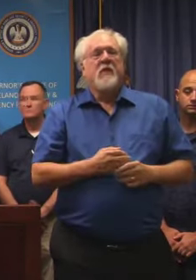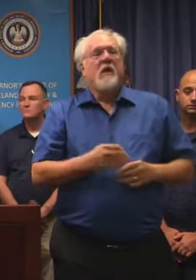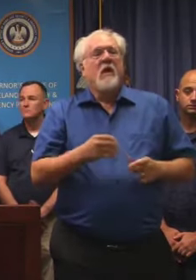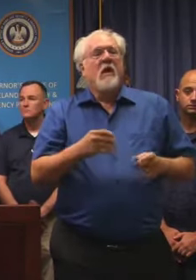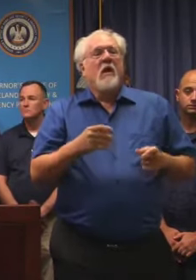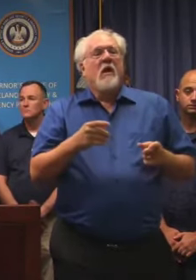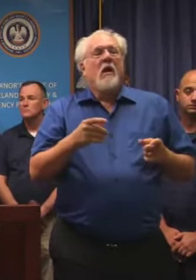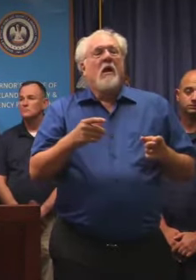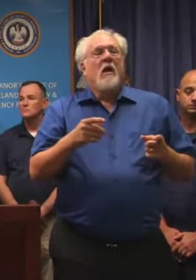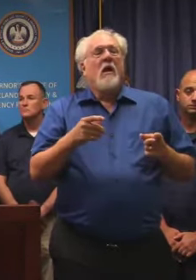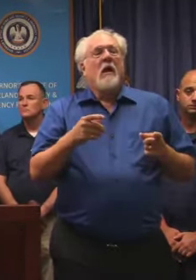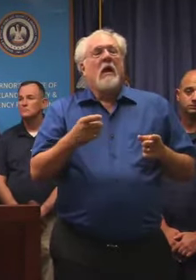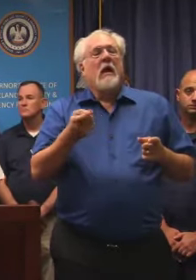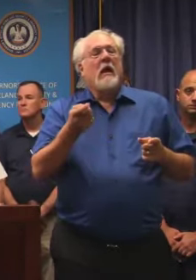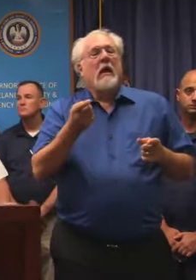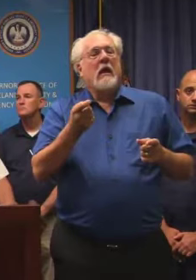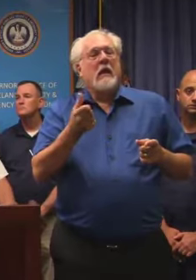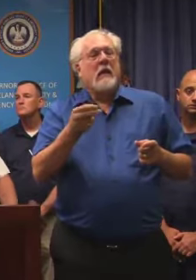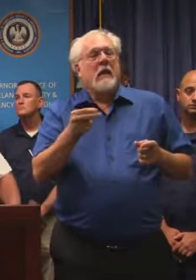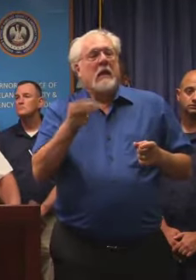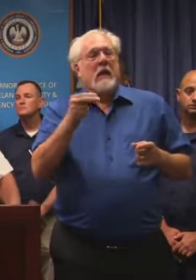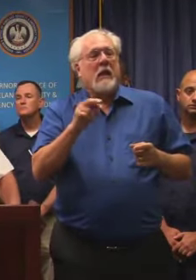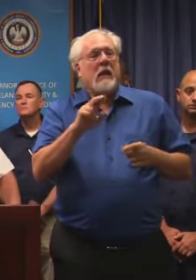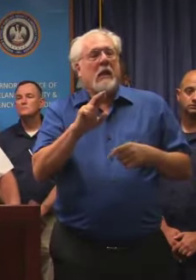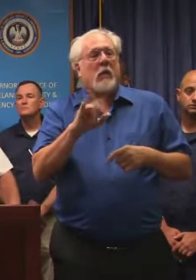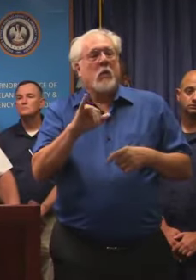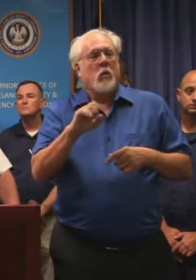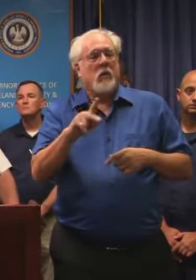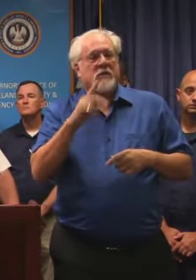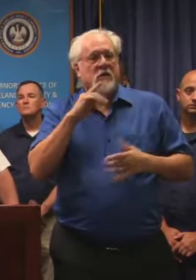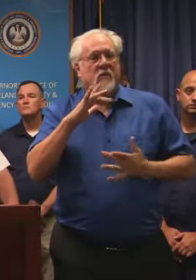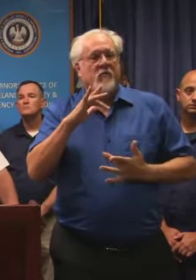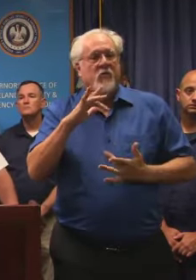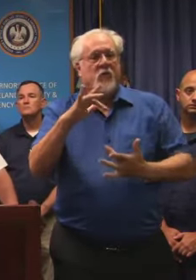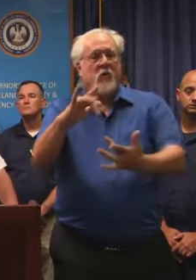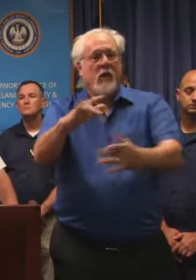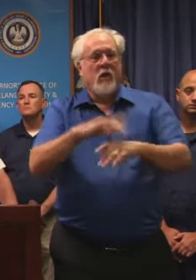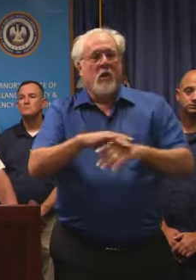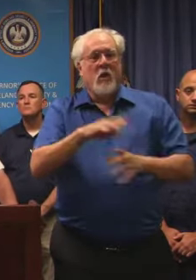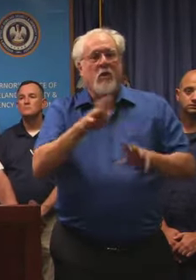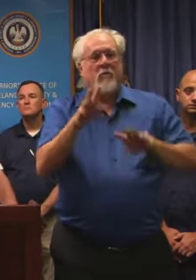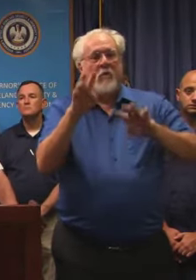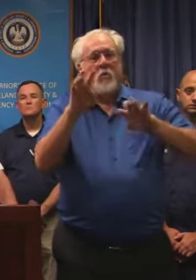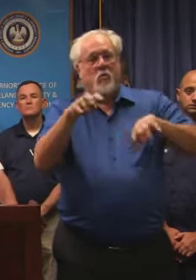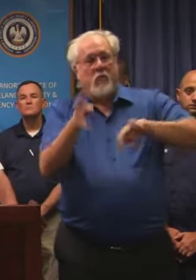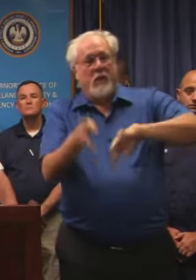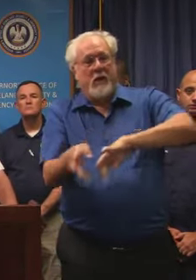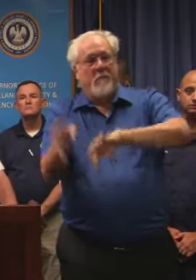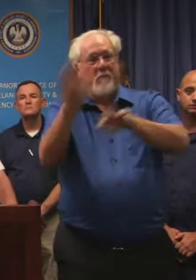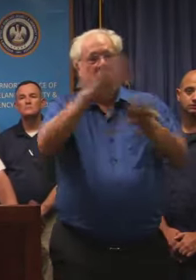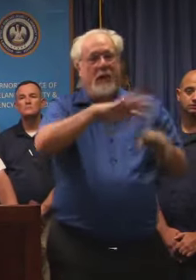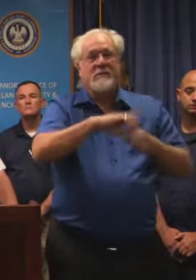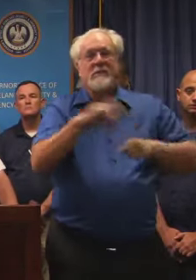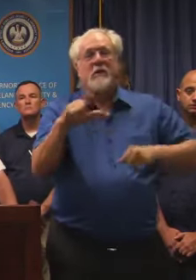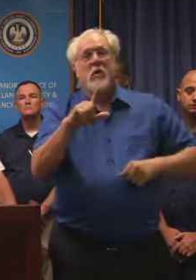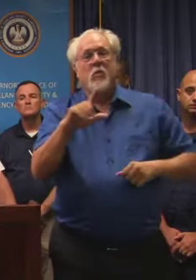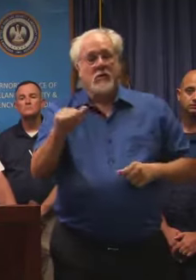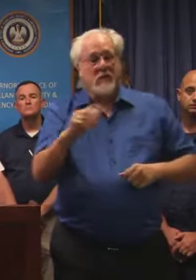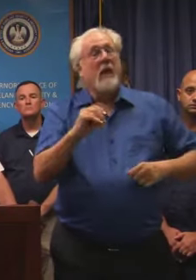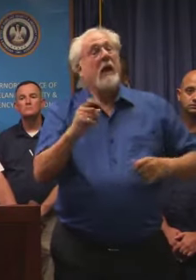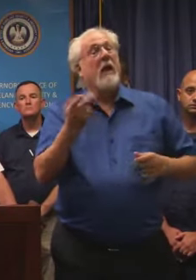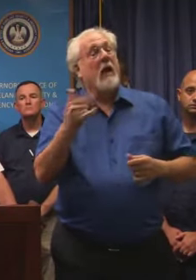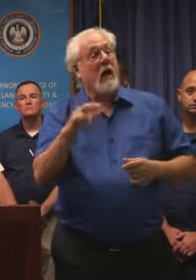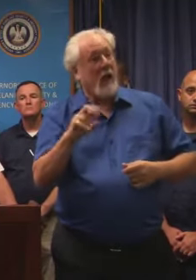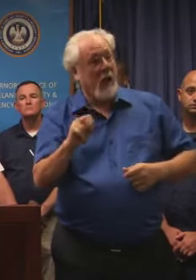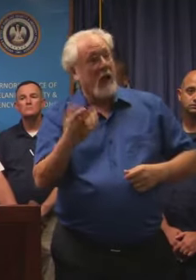There is, however, a slightly elevated risk of tornadoes along those rain bands in Louisiana, and in fact, we have